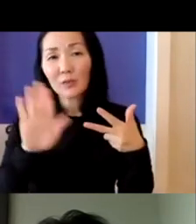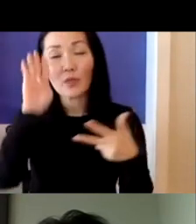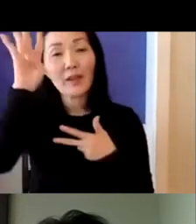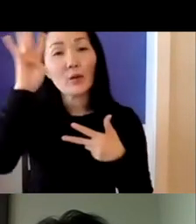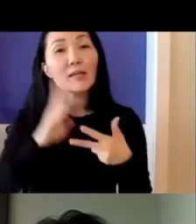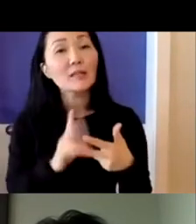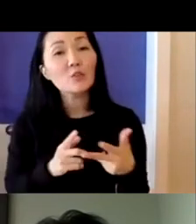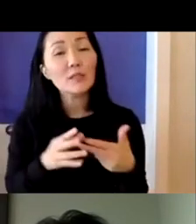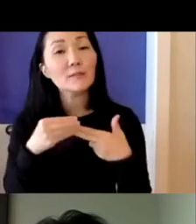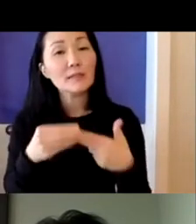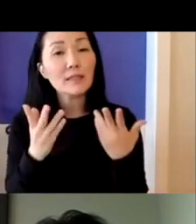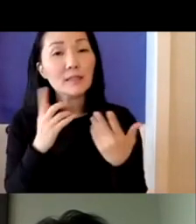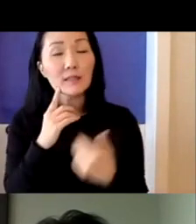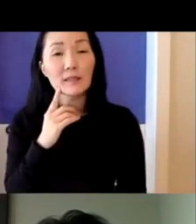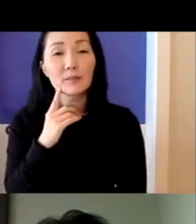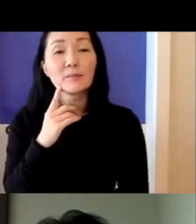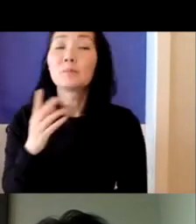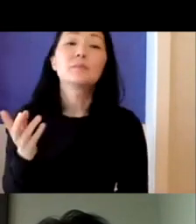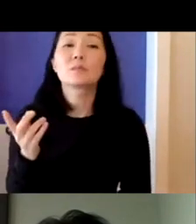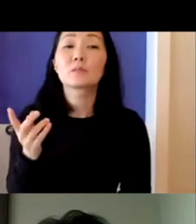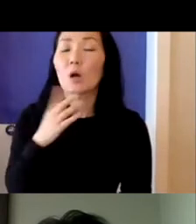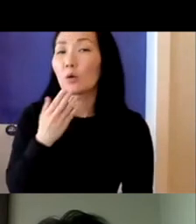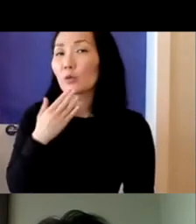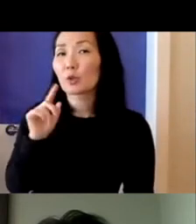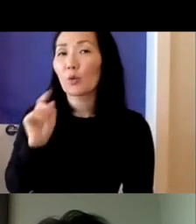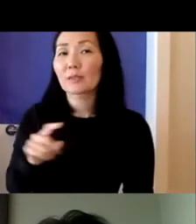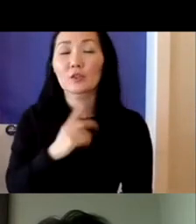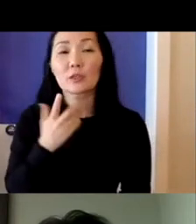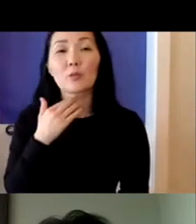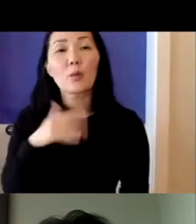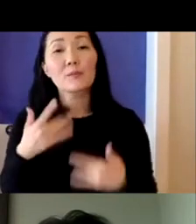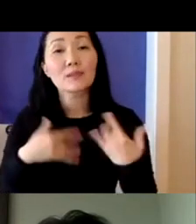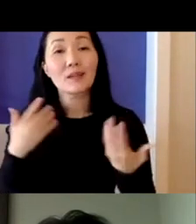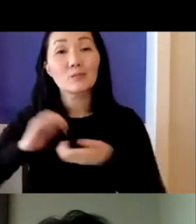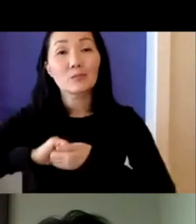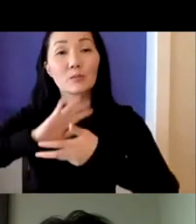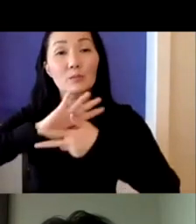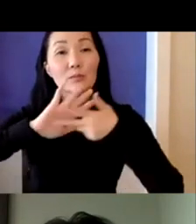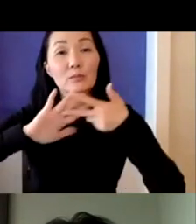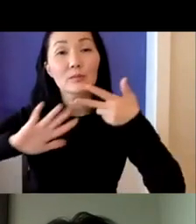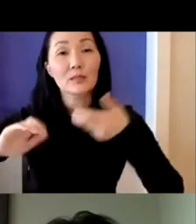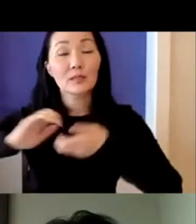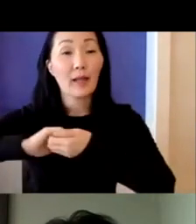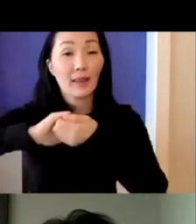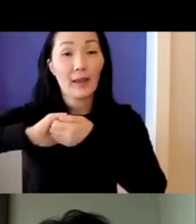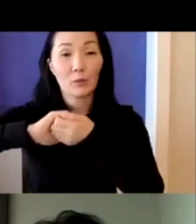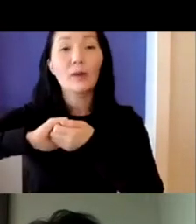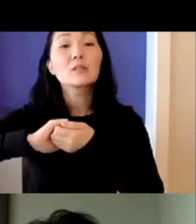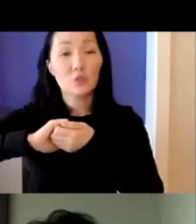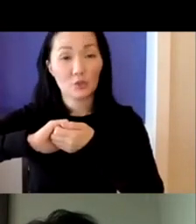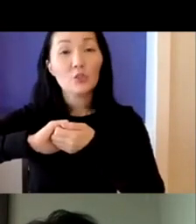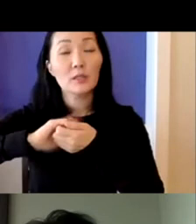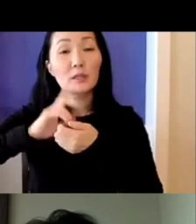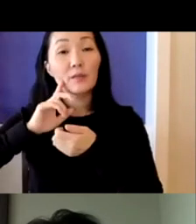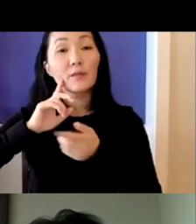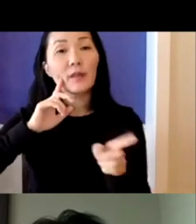you. Yeah, great question. So I'm really excited about the collaboration between the Musqueam, Squamish, and Tsleil-Waututh in jointly acquiring